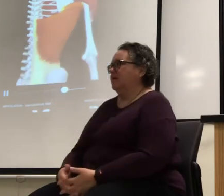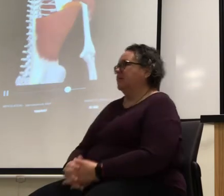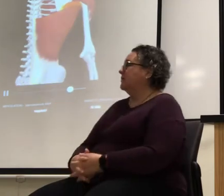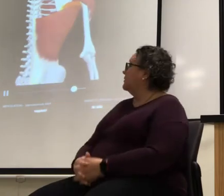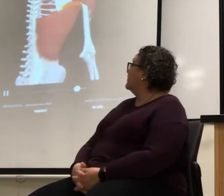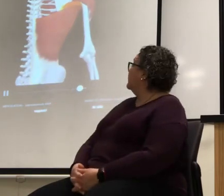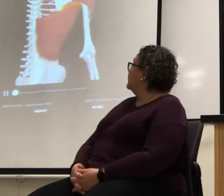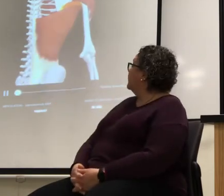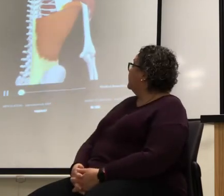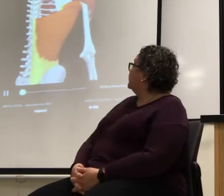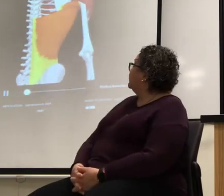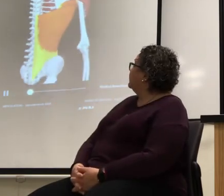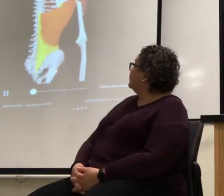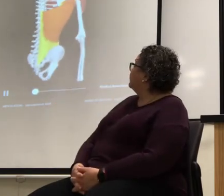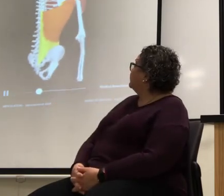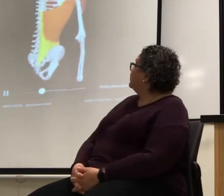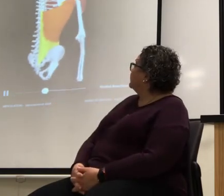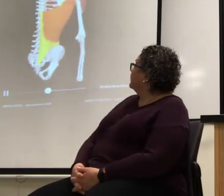I'll just kind of leave it there.